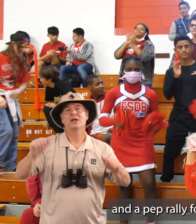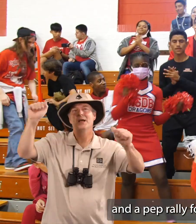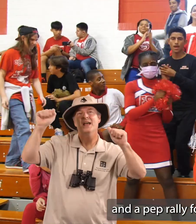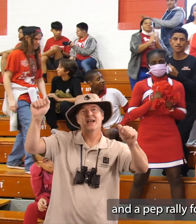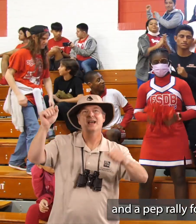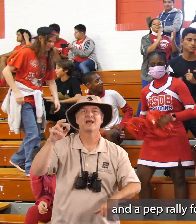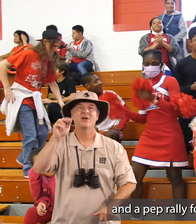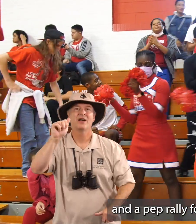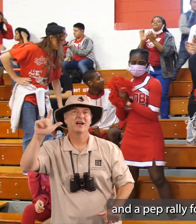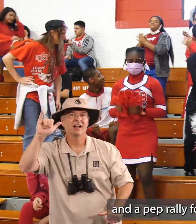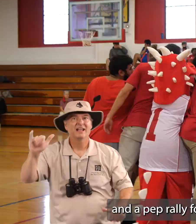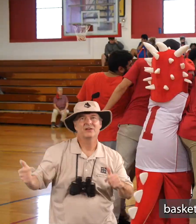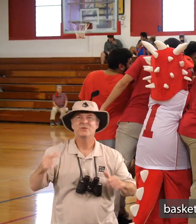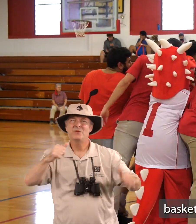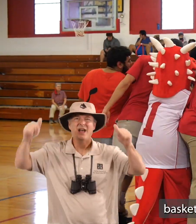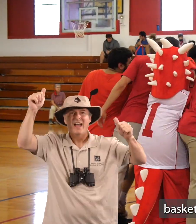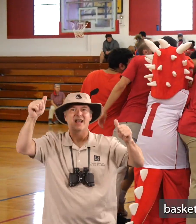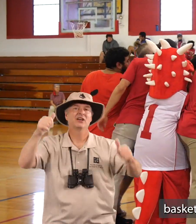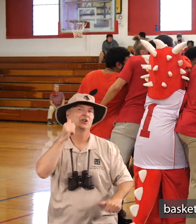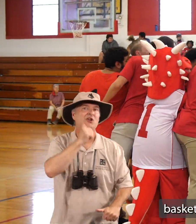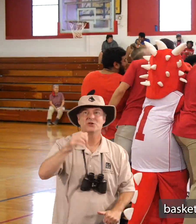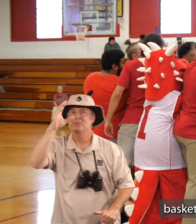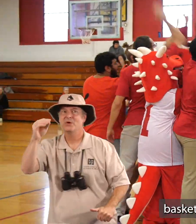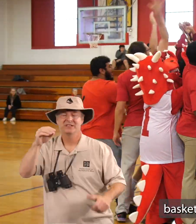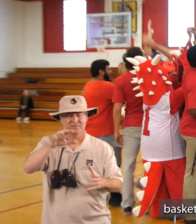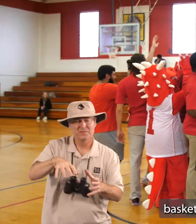And a pep rally for their girls and boys basketball teams.